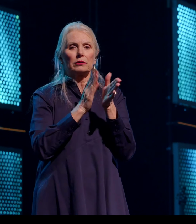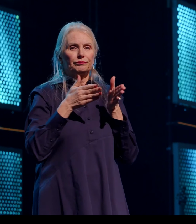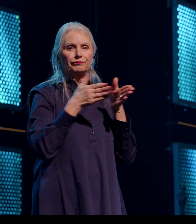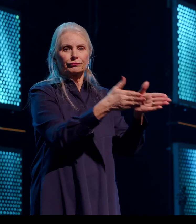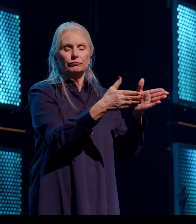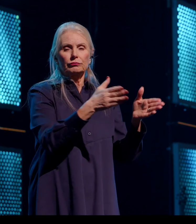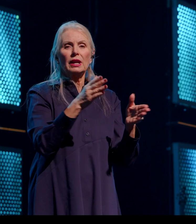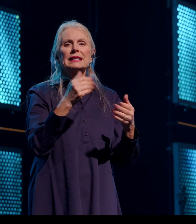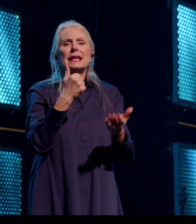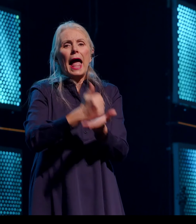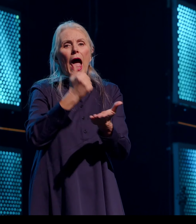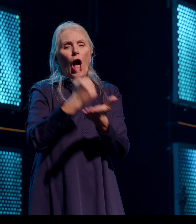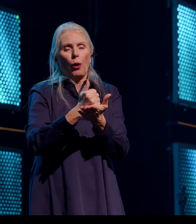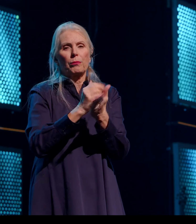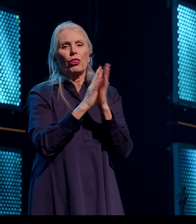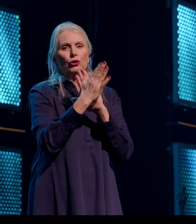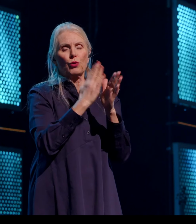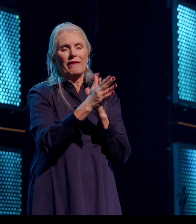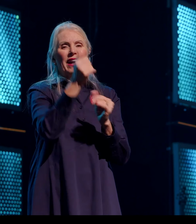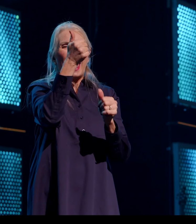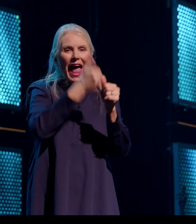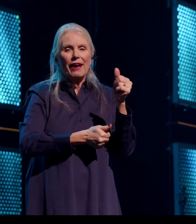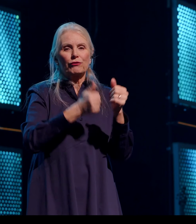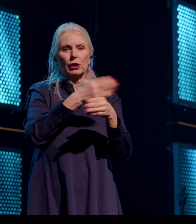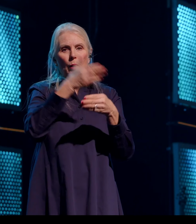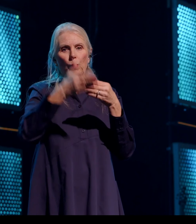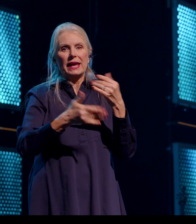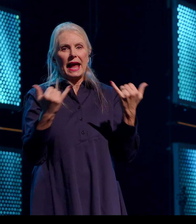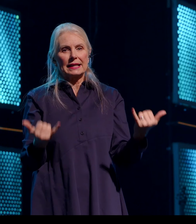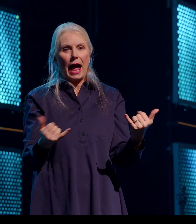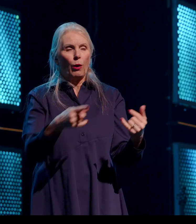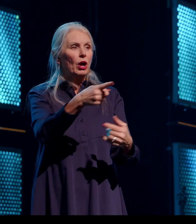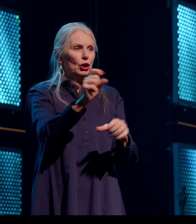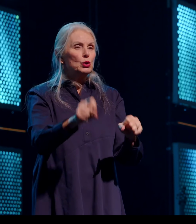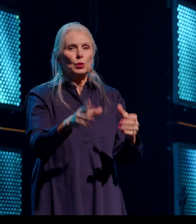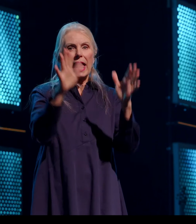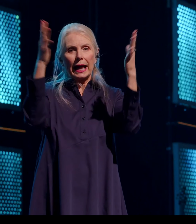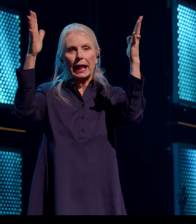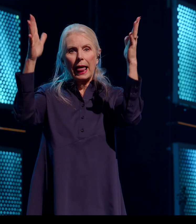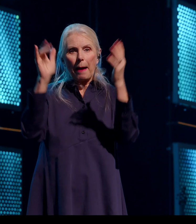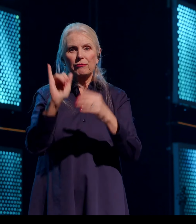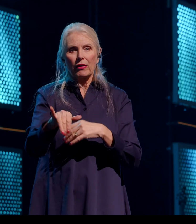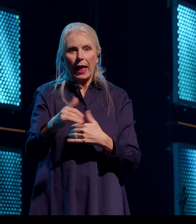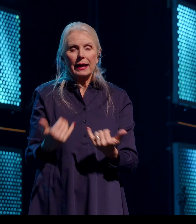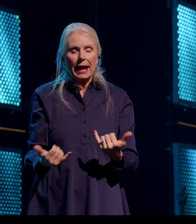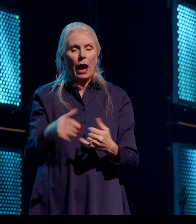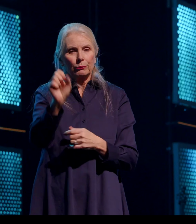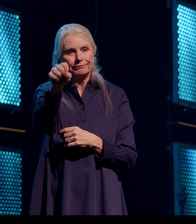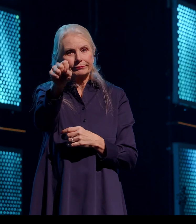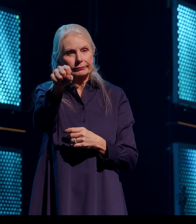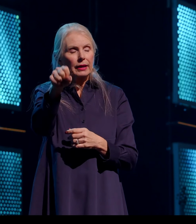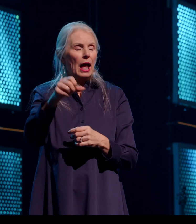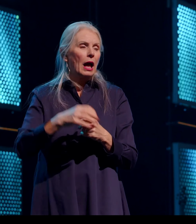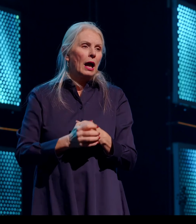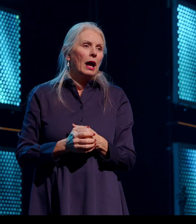traffic every single weekend now. You can clap for that if you want. Yeah.